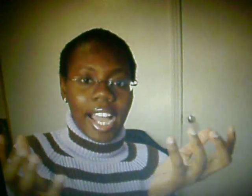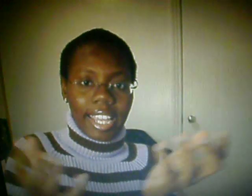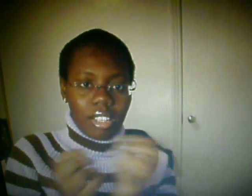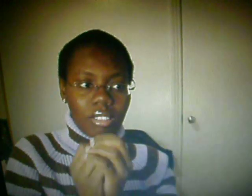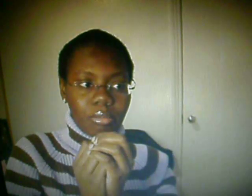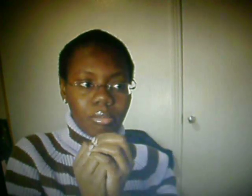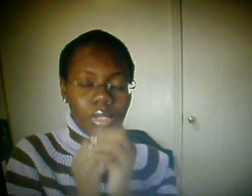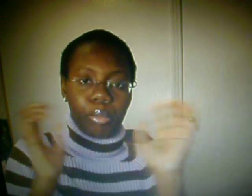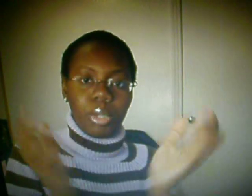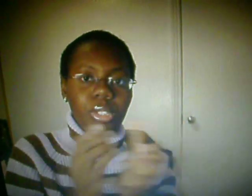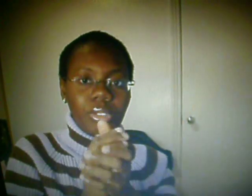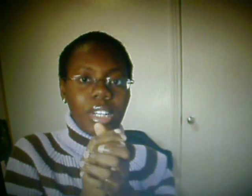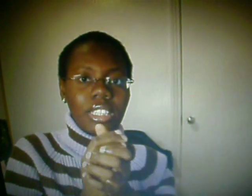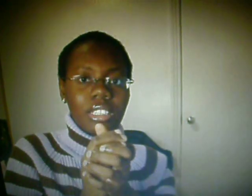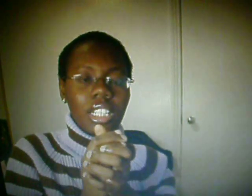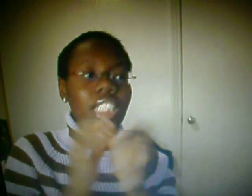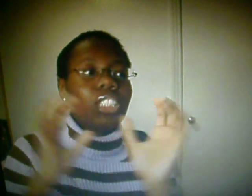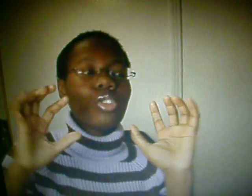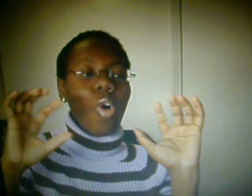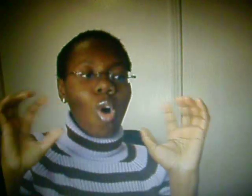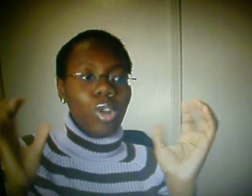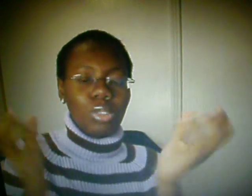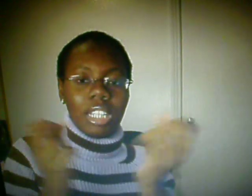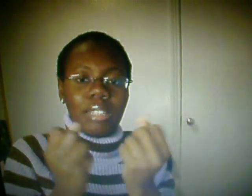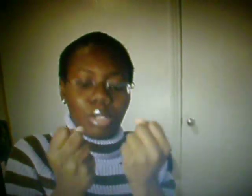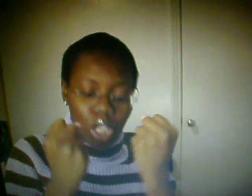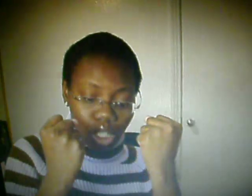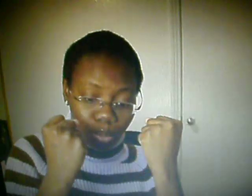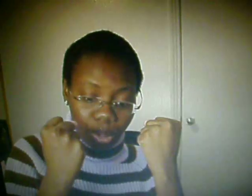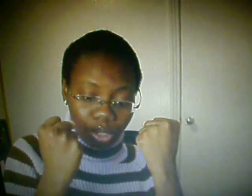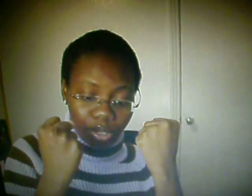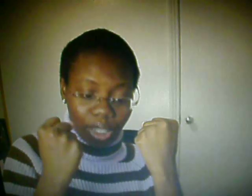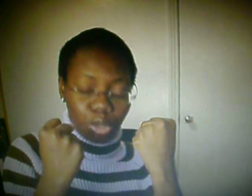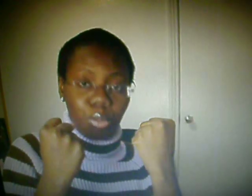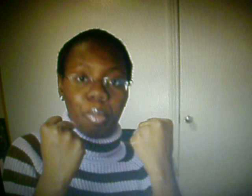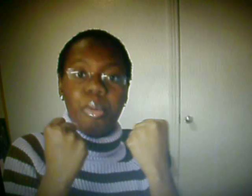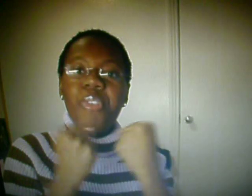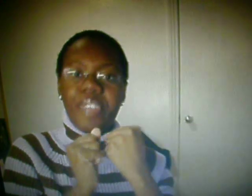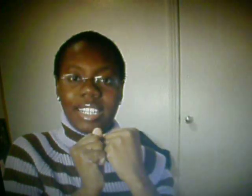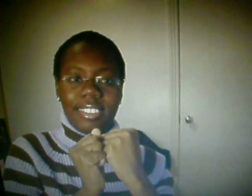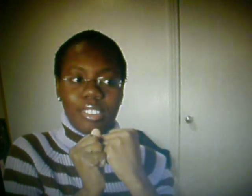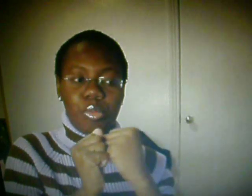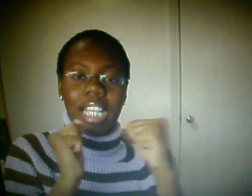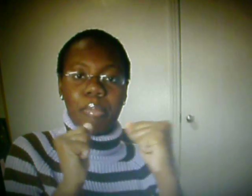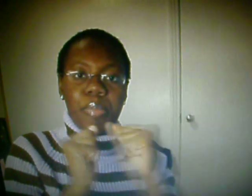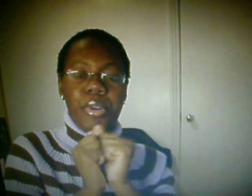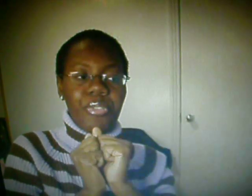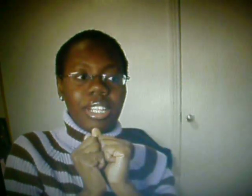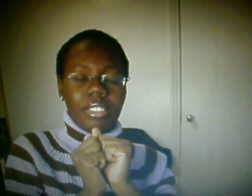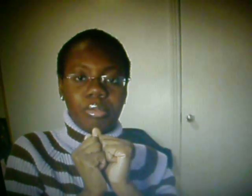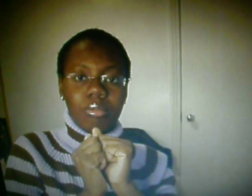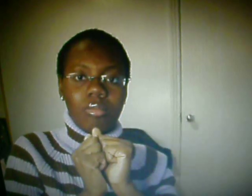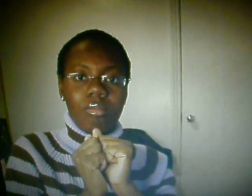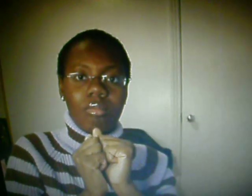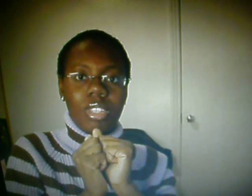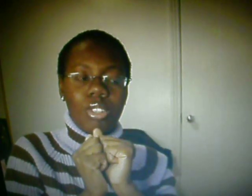the body of Christ. It is all so that the body of Christ should be perfect. We can be perfect, you know,